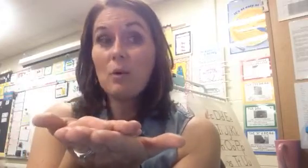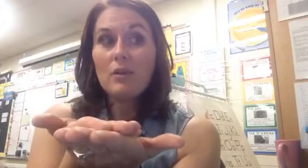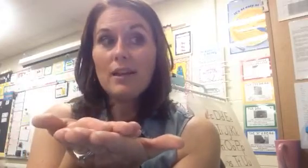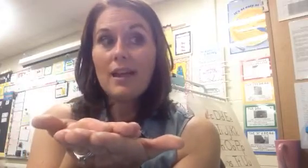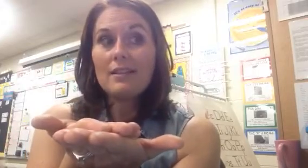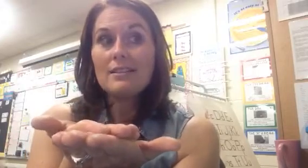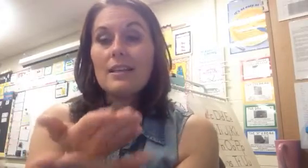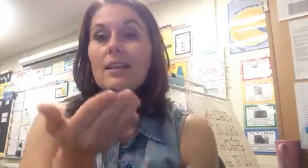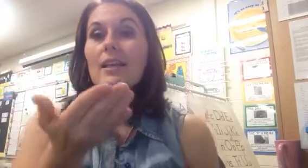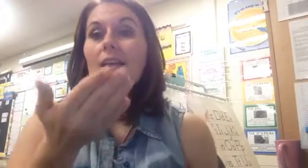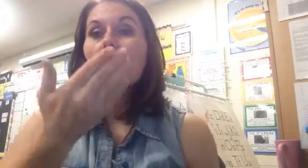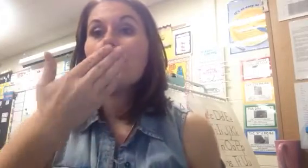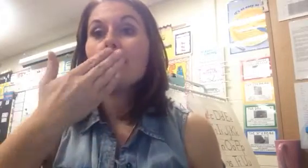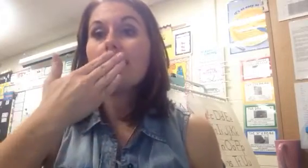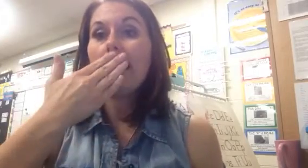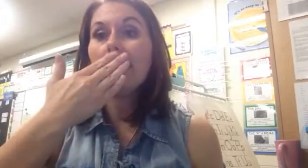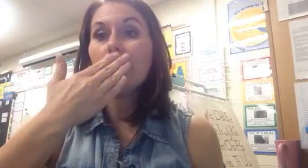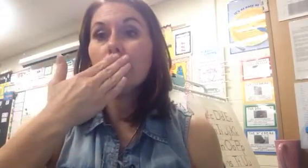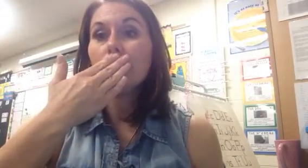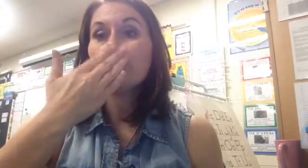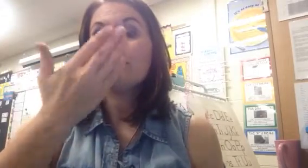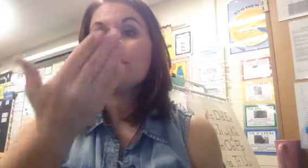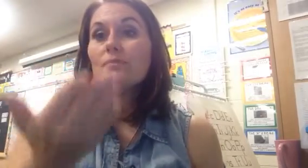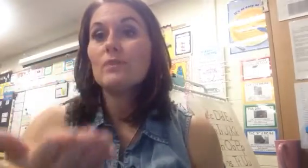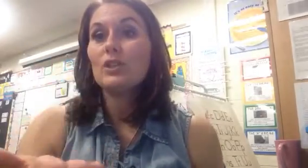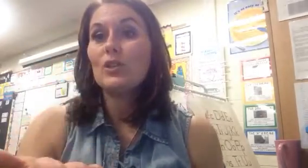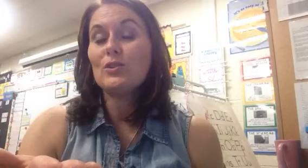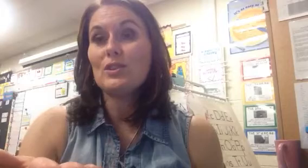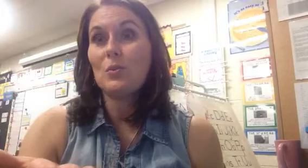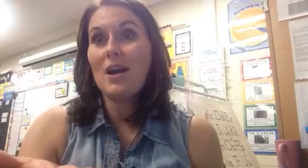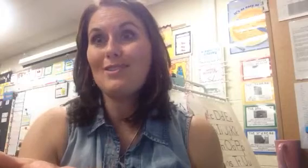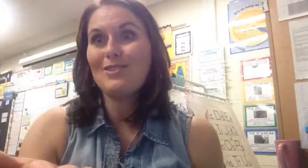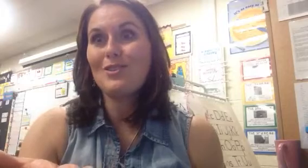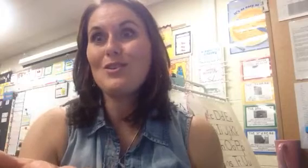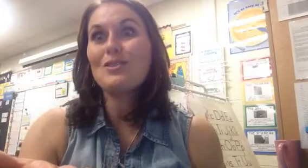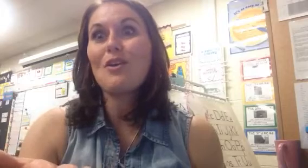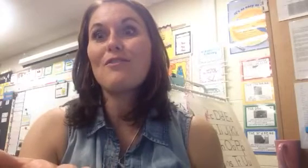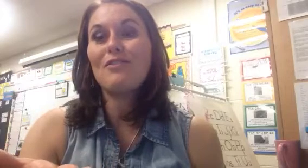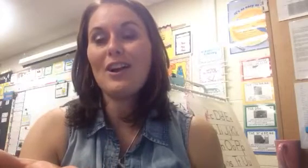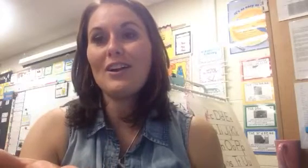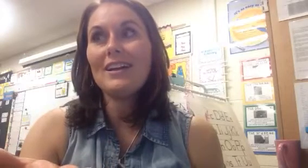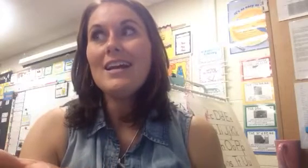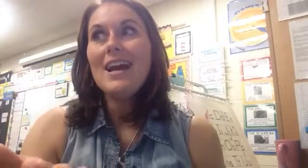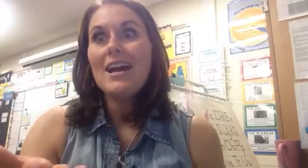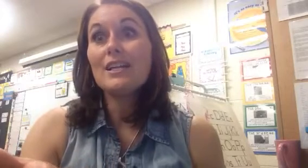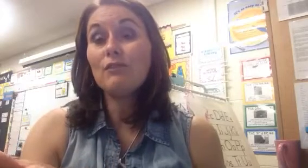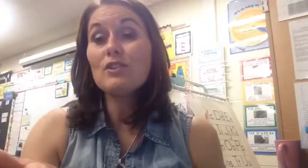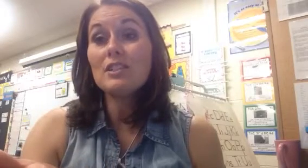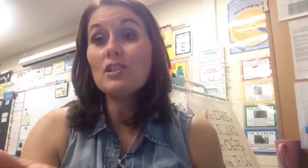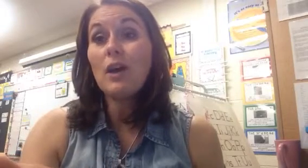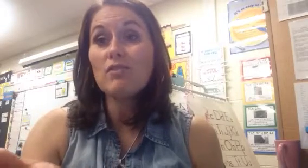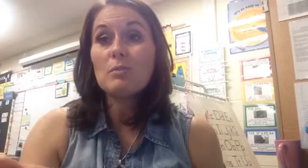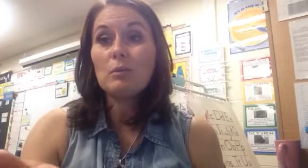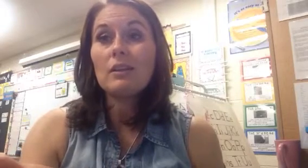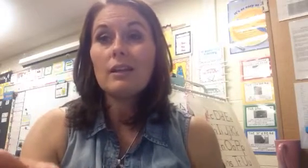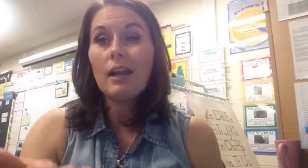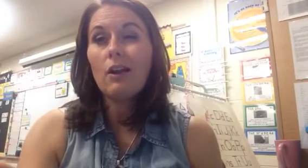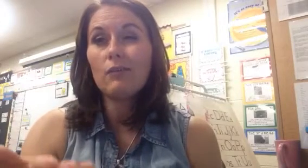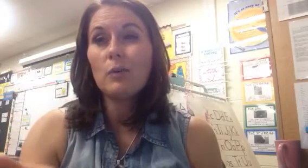both hands. Thank you uses one. So those are very confusing and you have to be really careful with